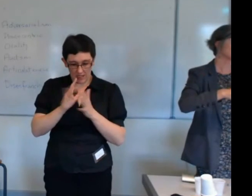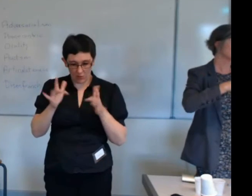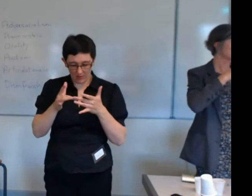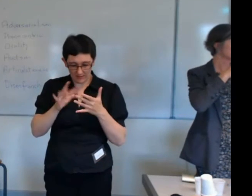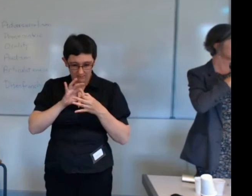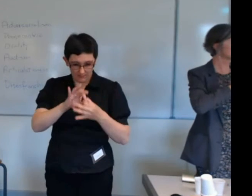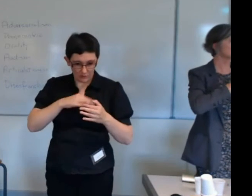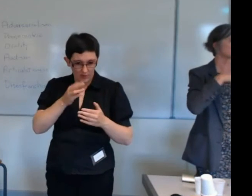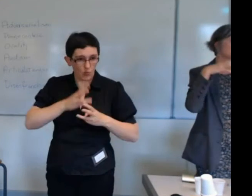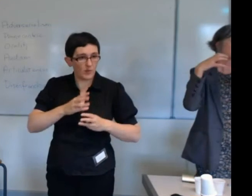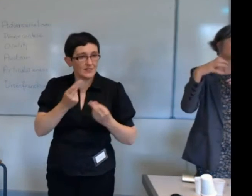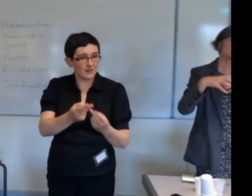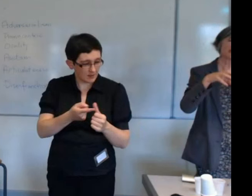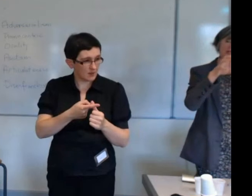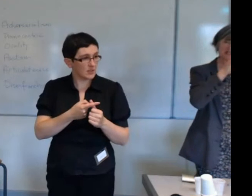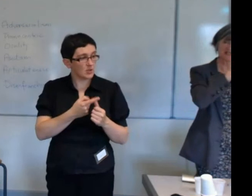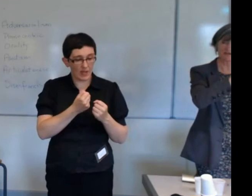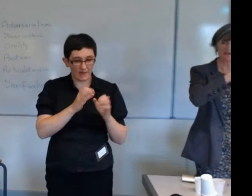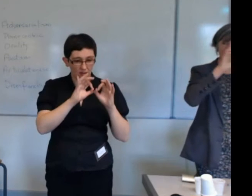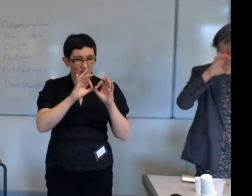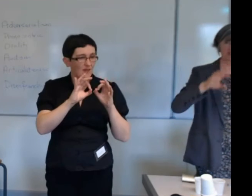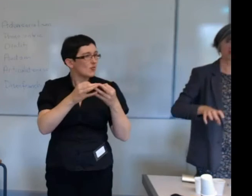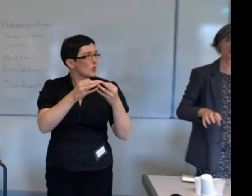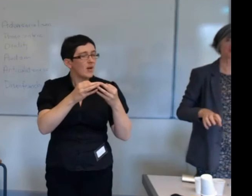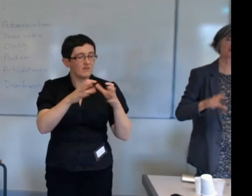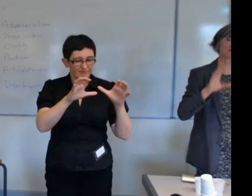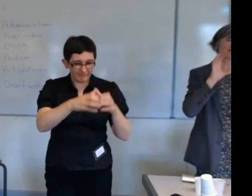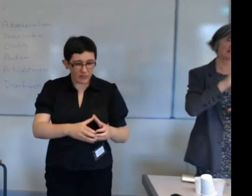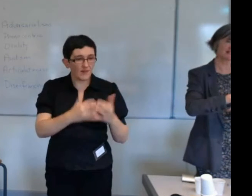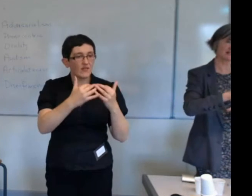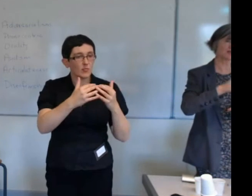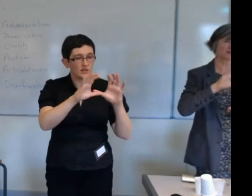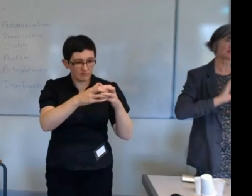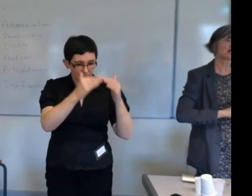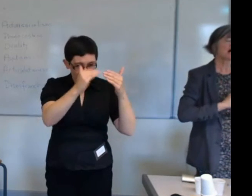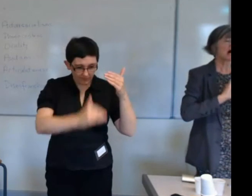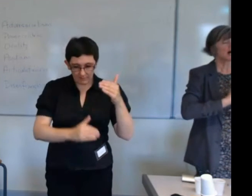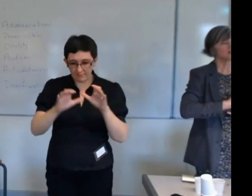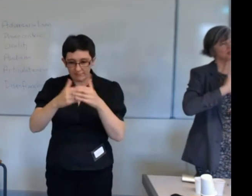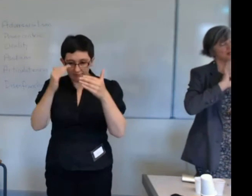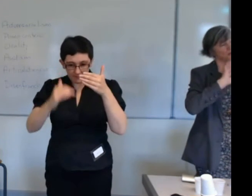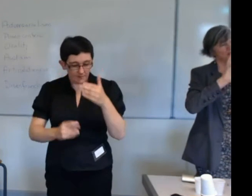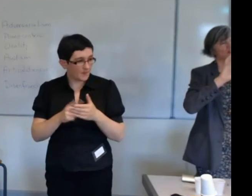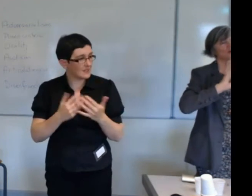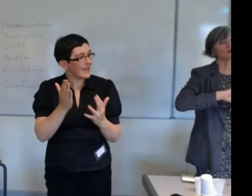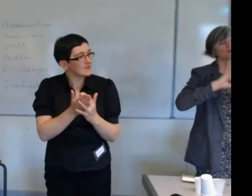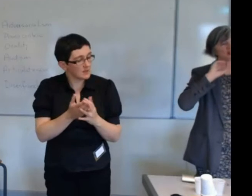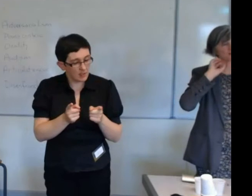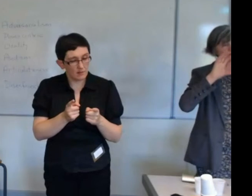we had grouped particular pieces of information into chunks that were fairly accessible. And we saw women as the